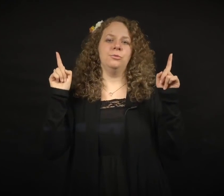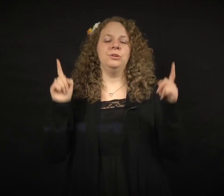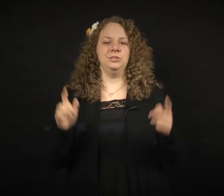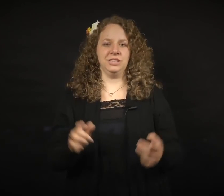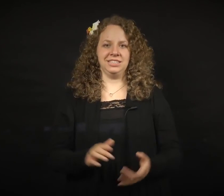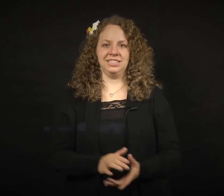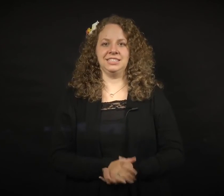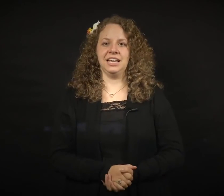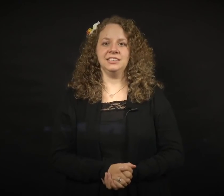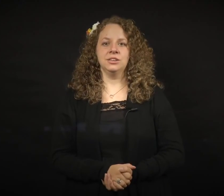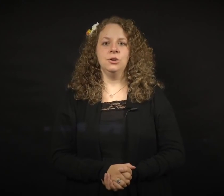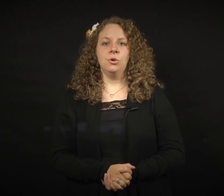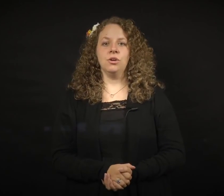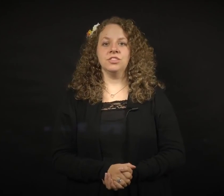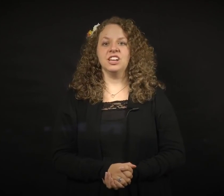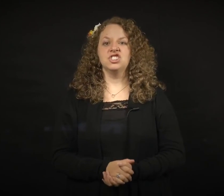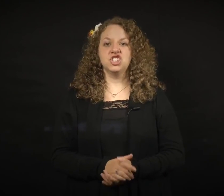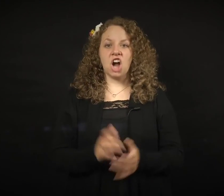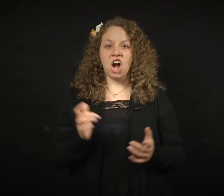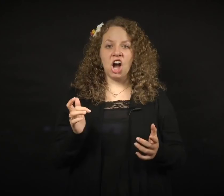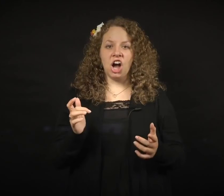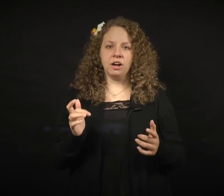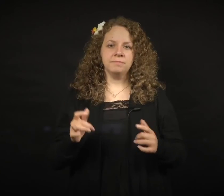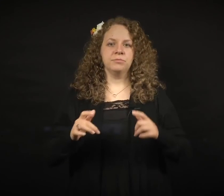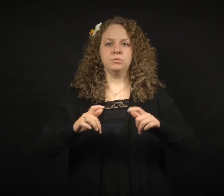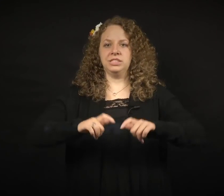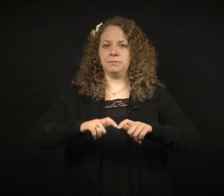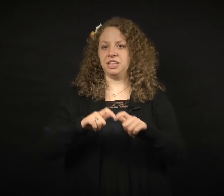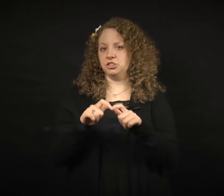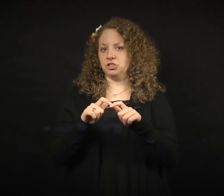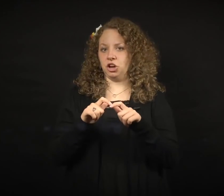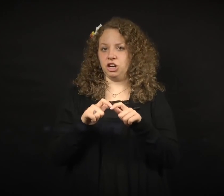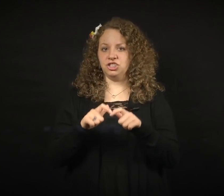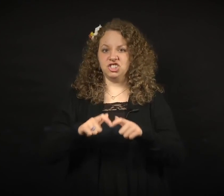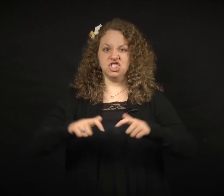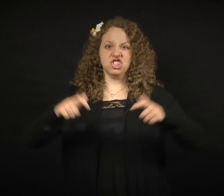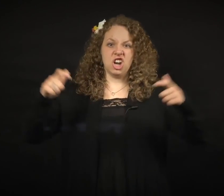when you sign success, or the Ch when something is large, Ch,